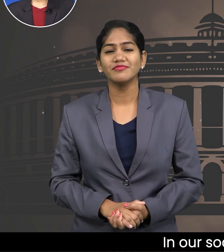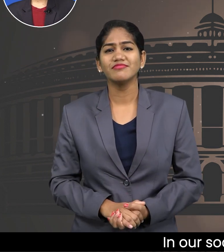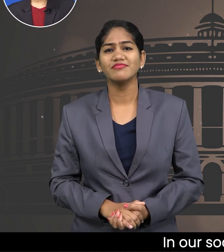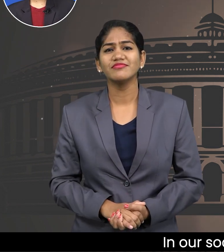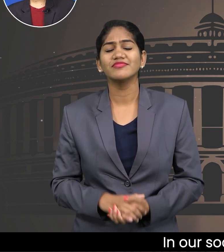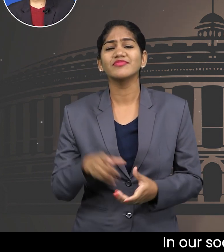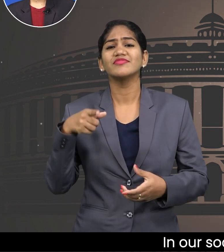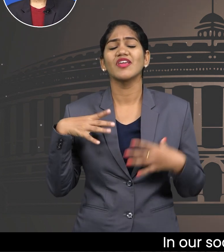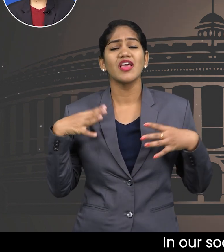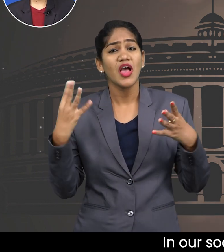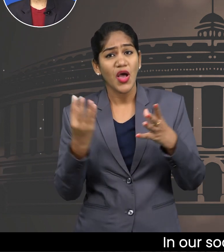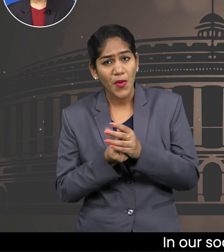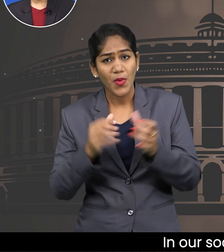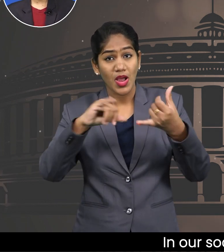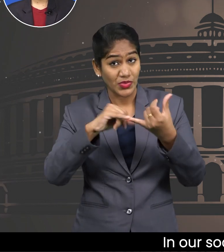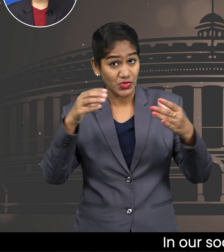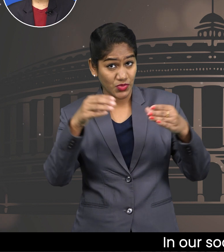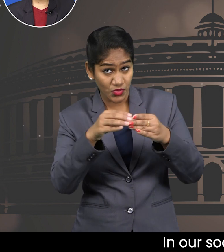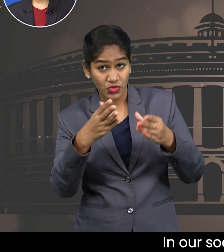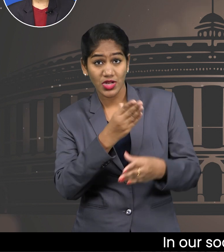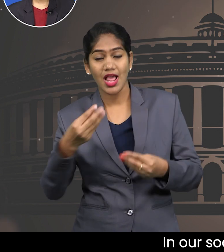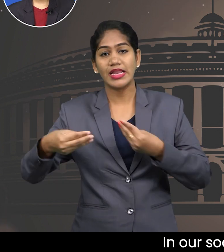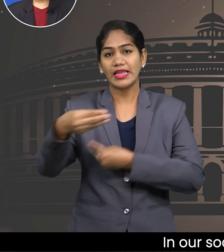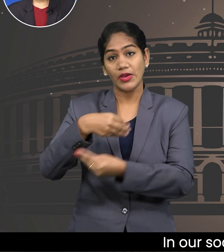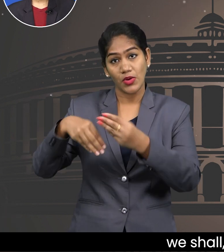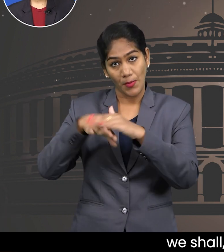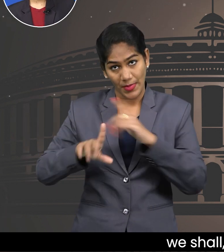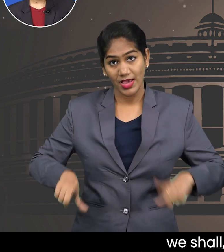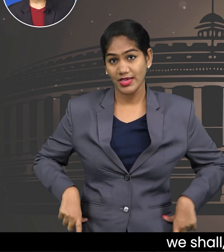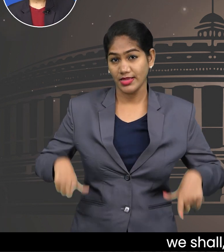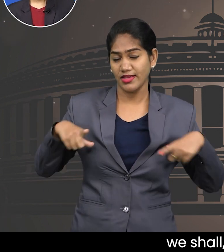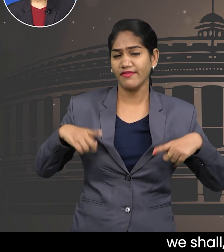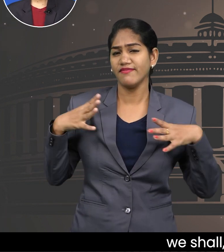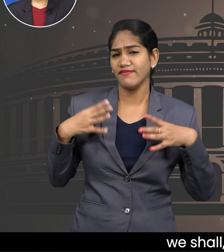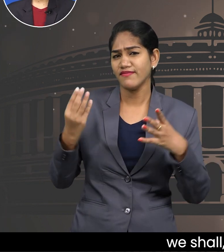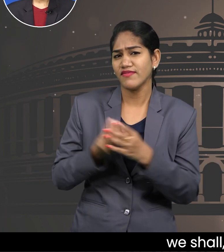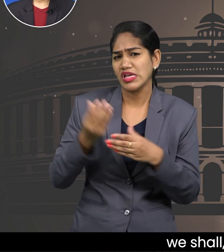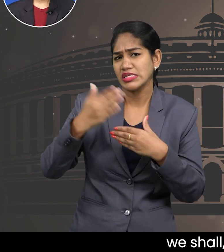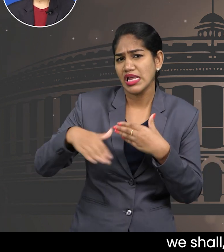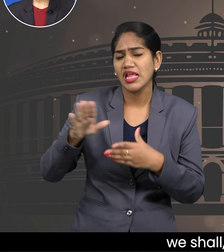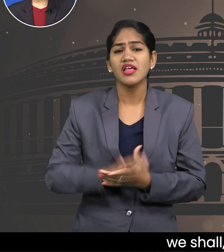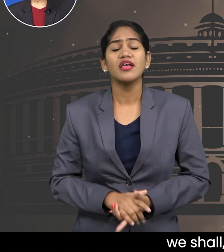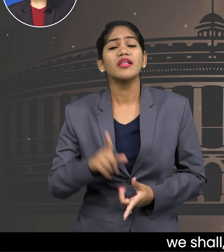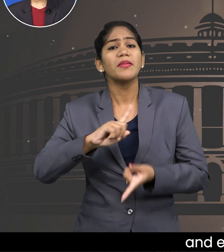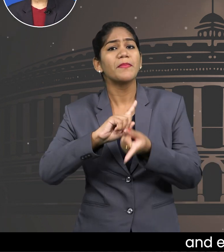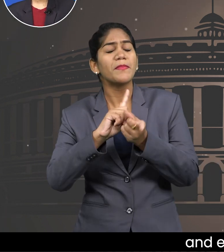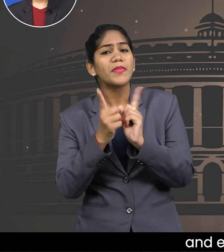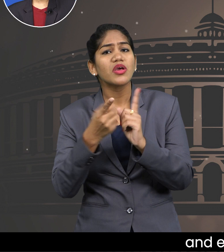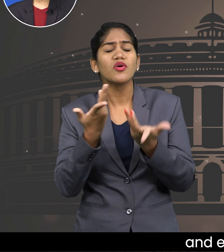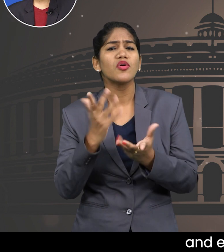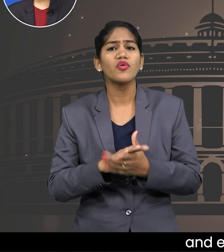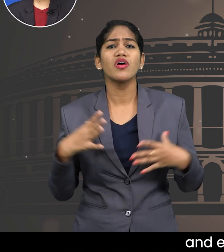In our social and economic life, we shall, because of our social